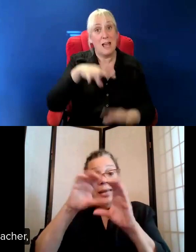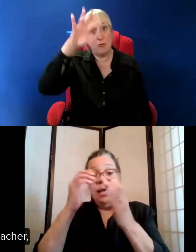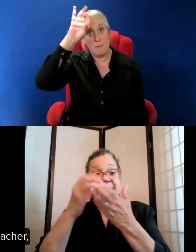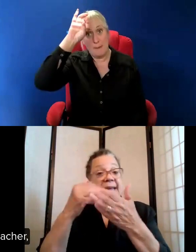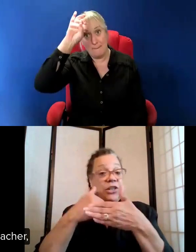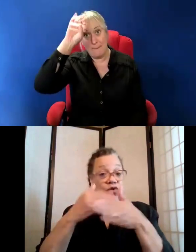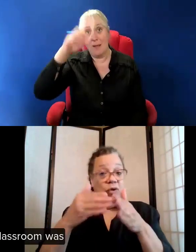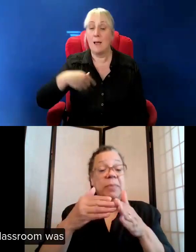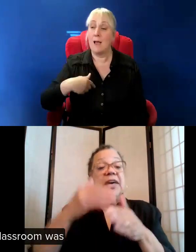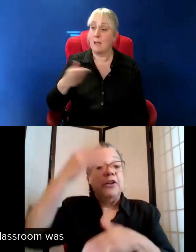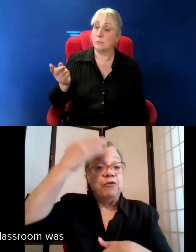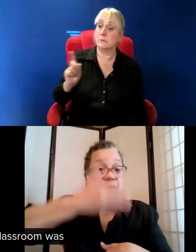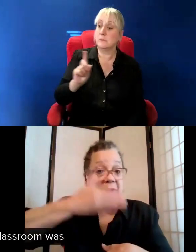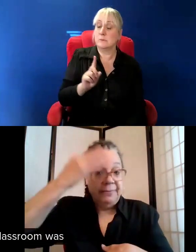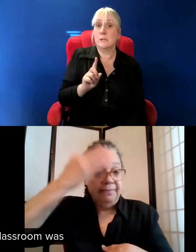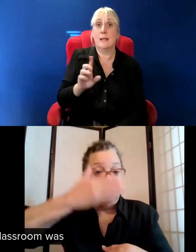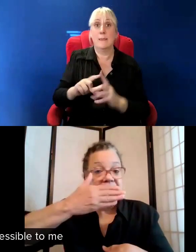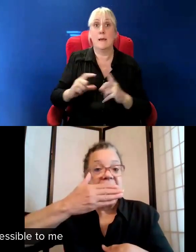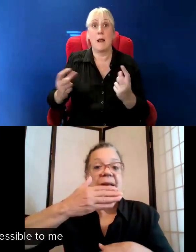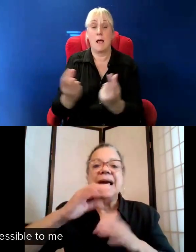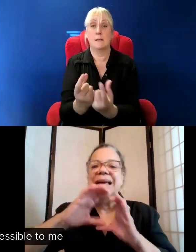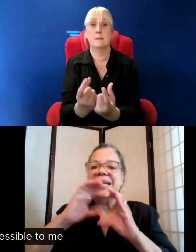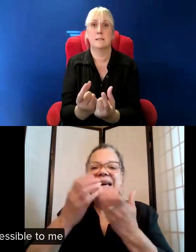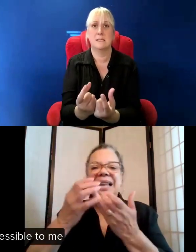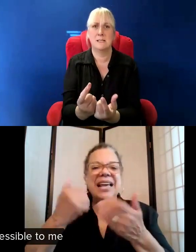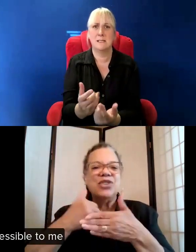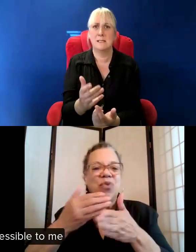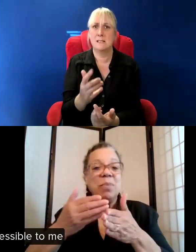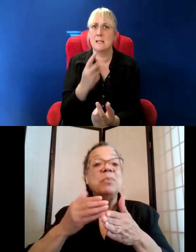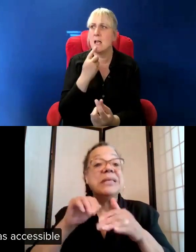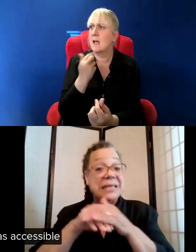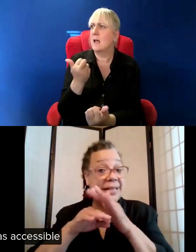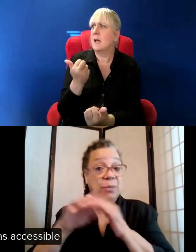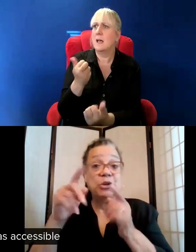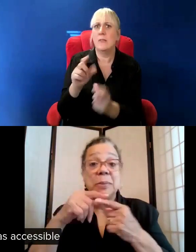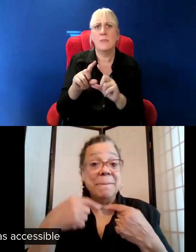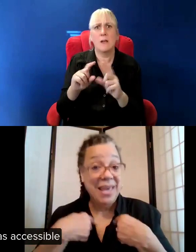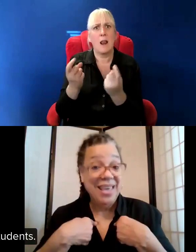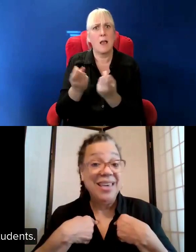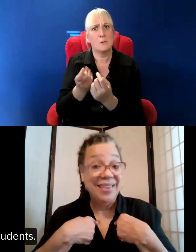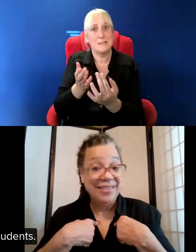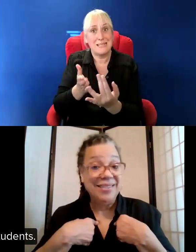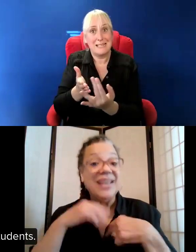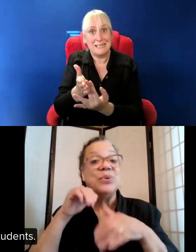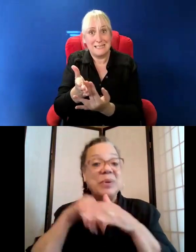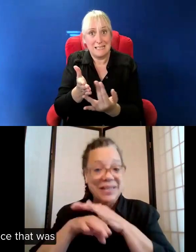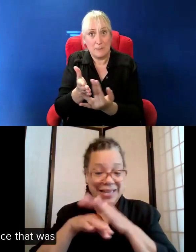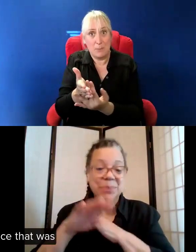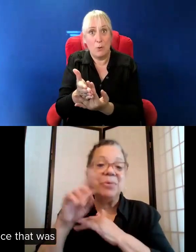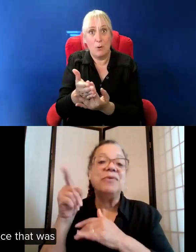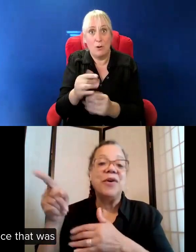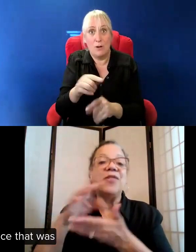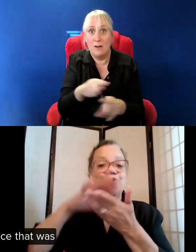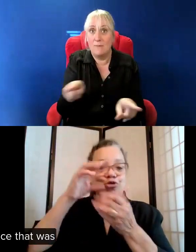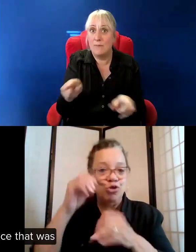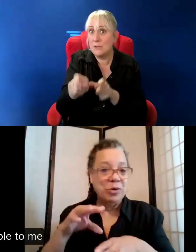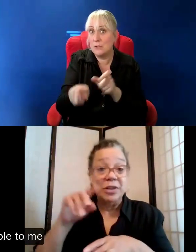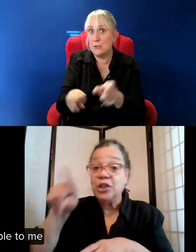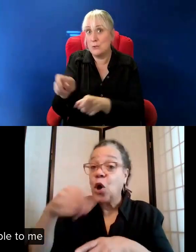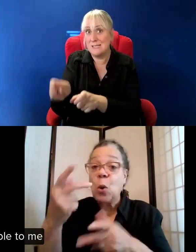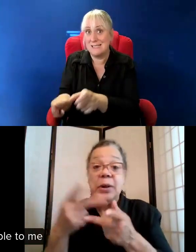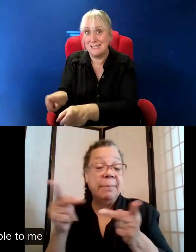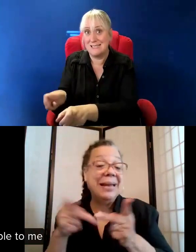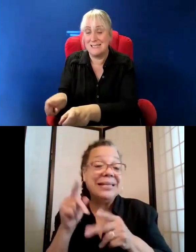classroom as a teacher, and that the classroom was incredibly accessible to me because it was accessible to the students. The only place that